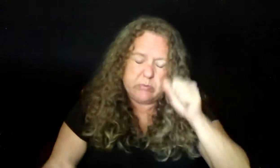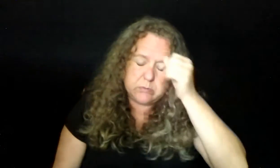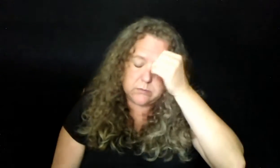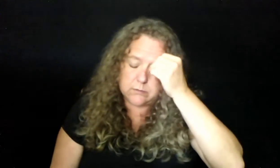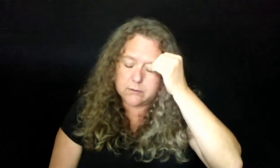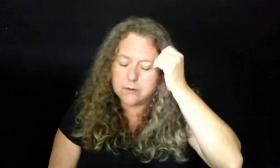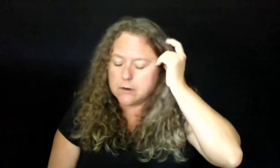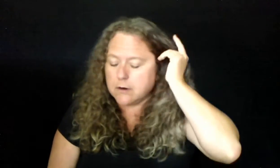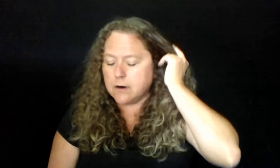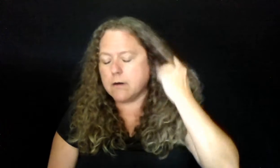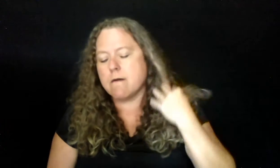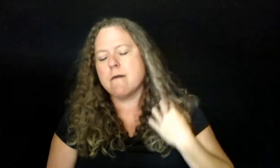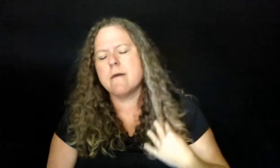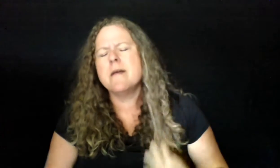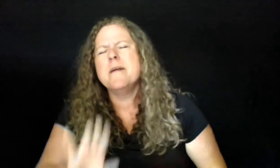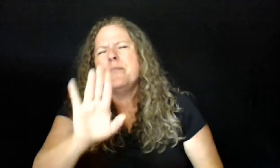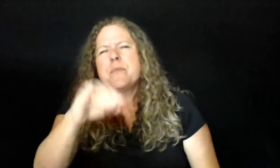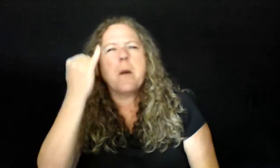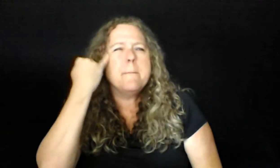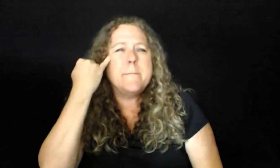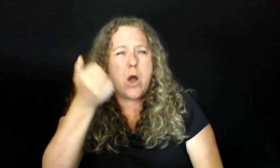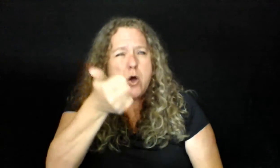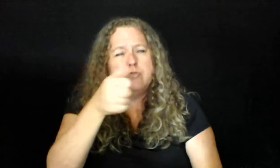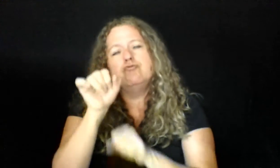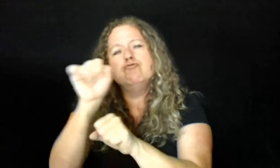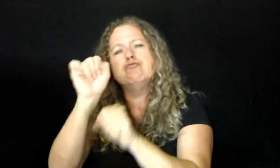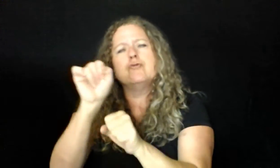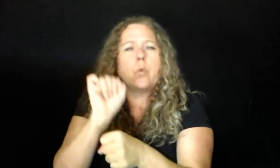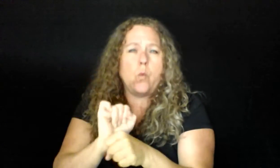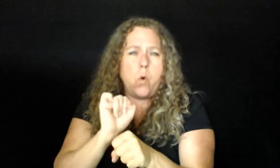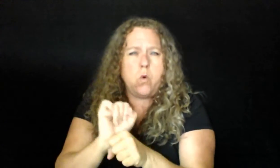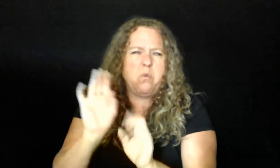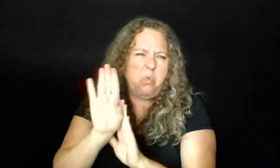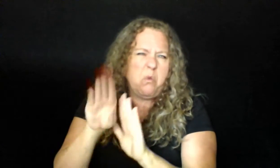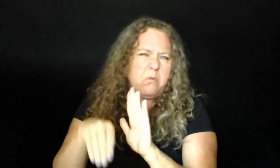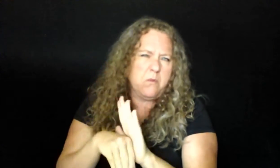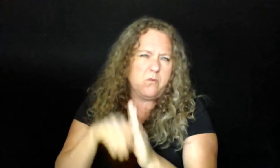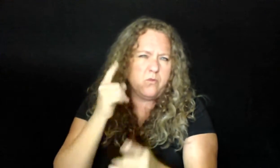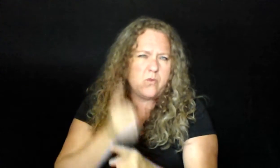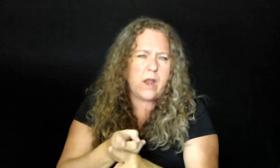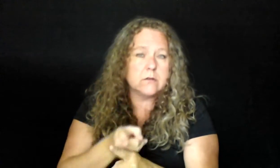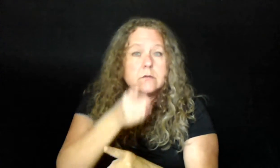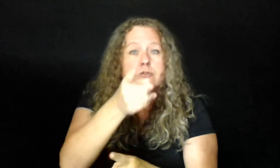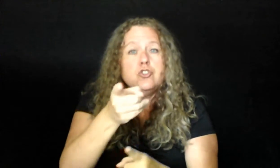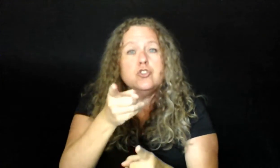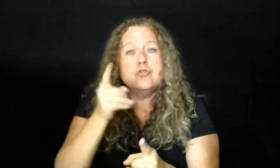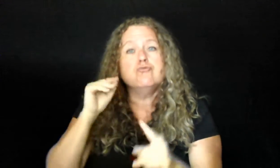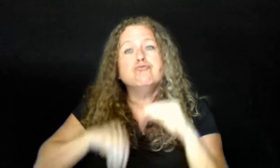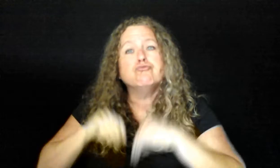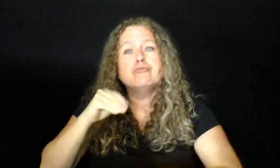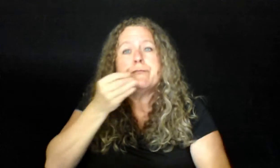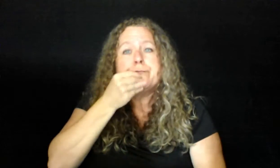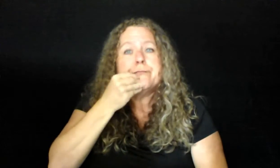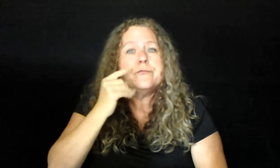If you're driving to work, and it takes you 30 minutes to get to work, you don't pack a meal for the drive, do you? Of course